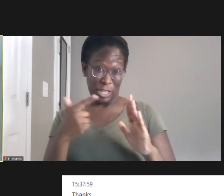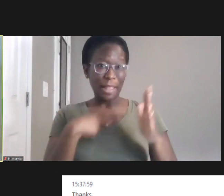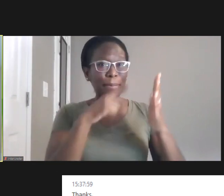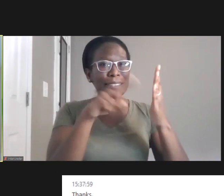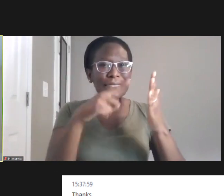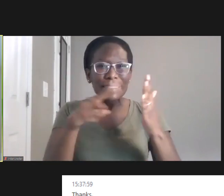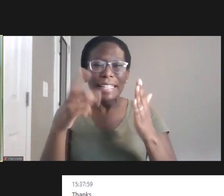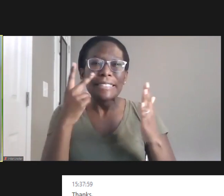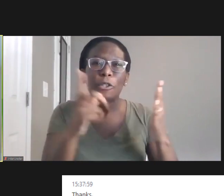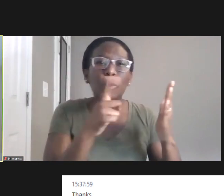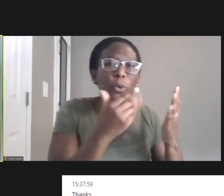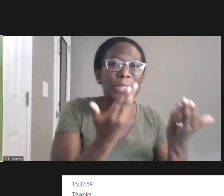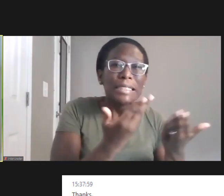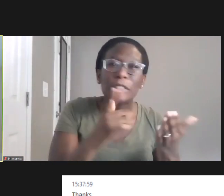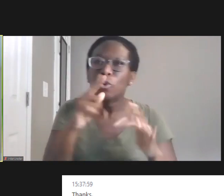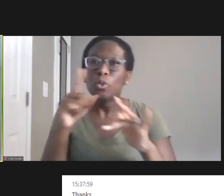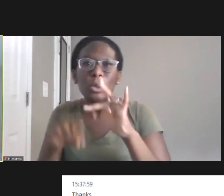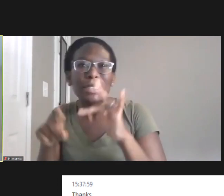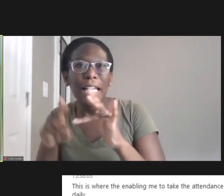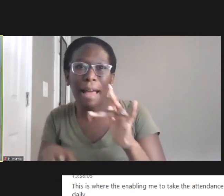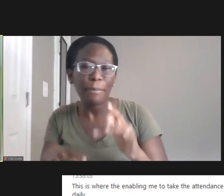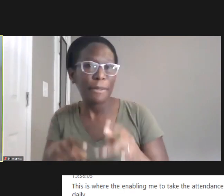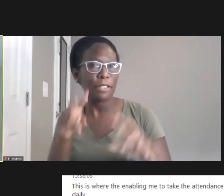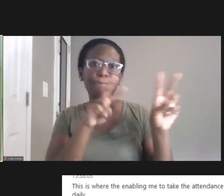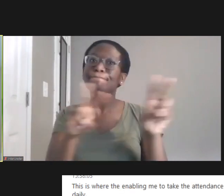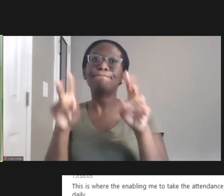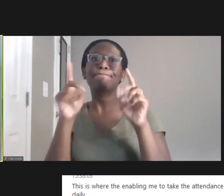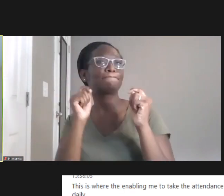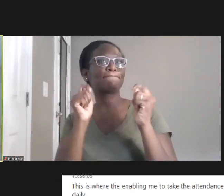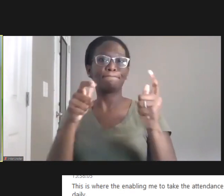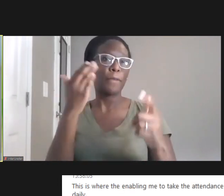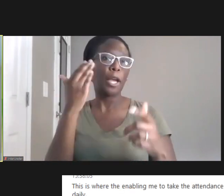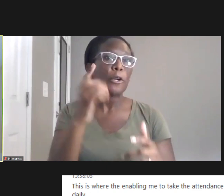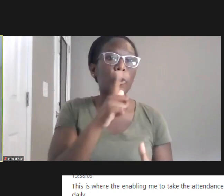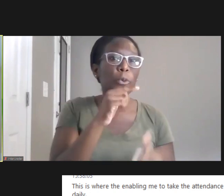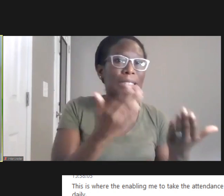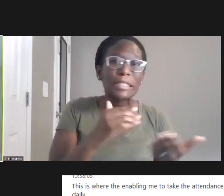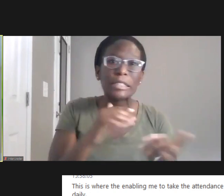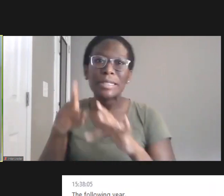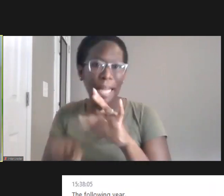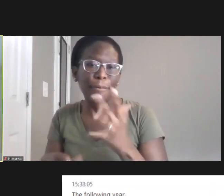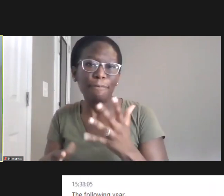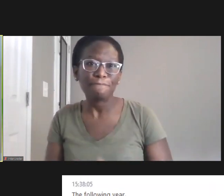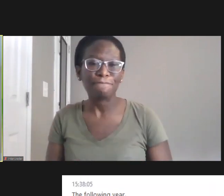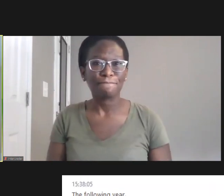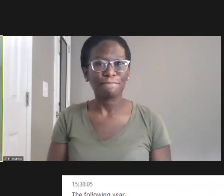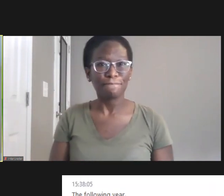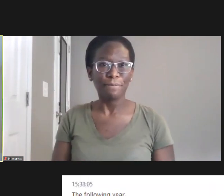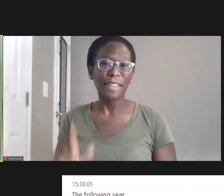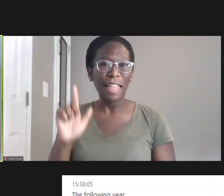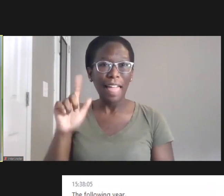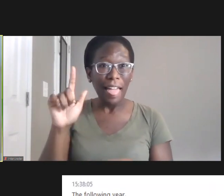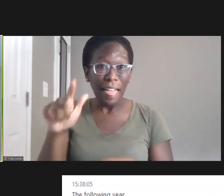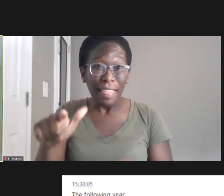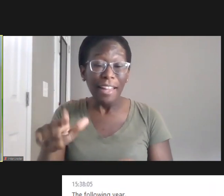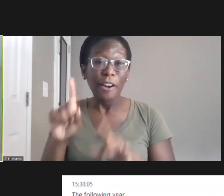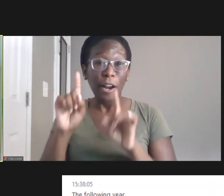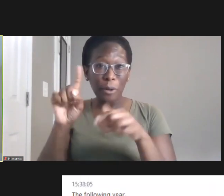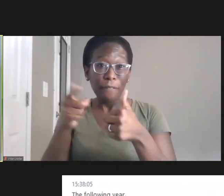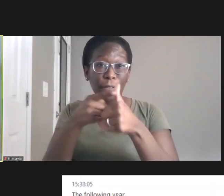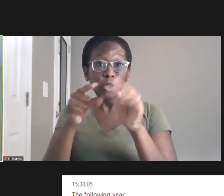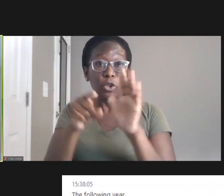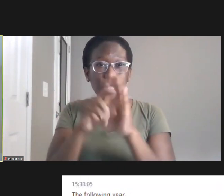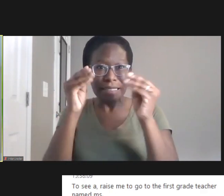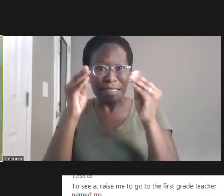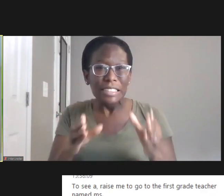the attendance daily. The following year, she arranged me to go to the first grade teacher named Mrs. Atkins for reading and math.